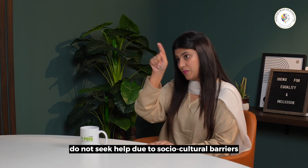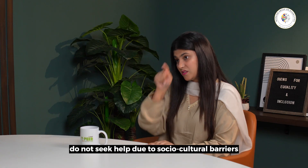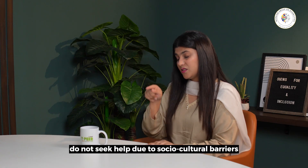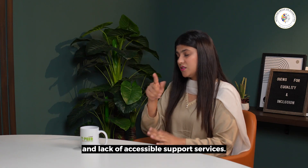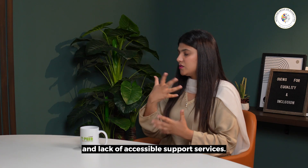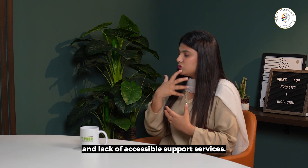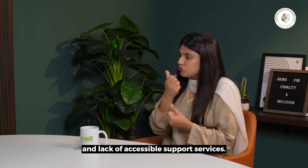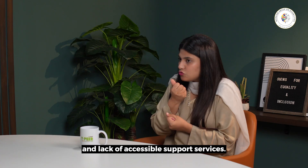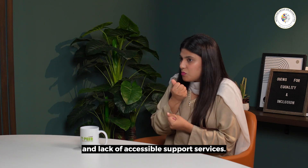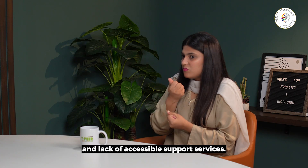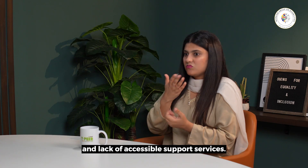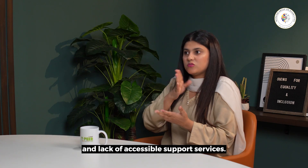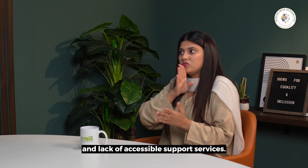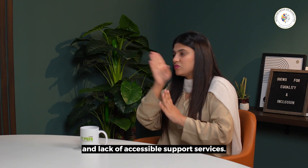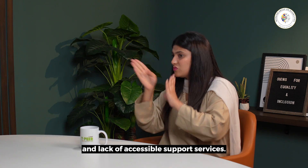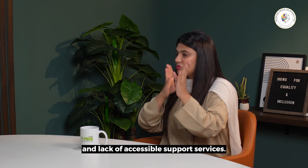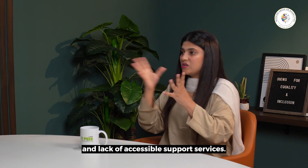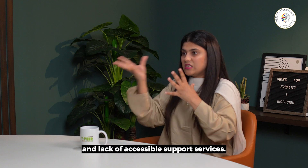barriers and lack of accessible support services.